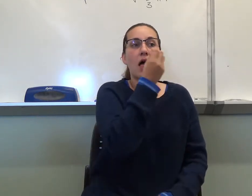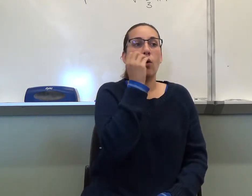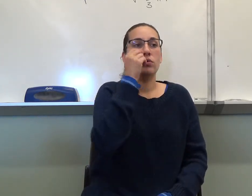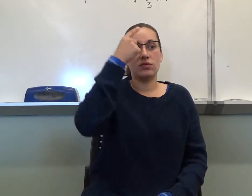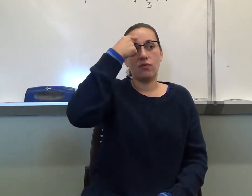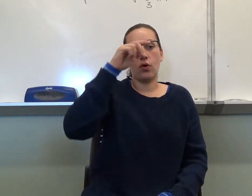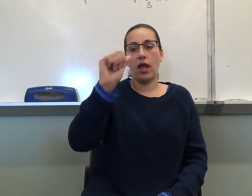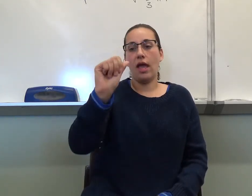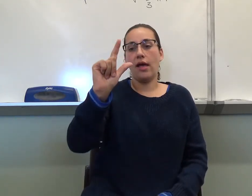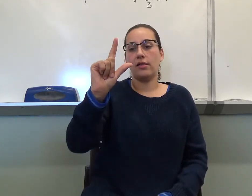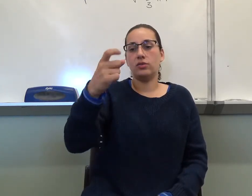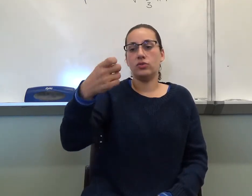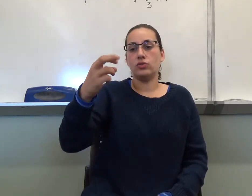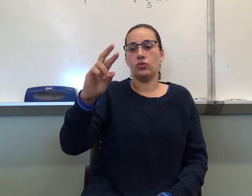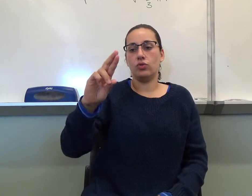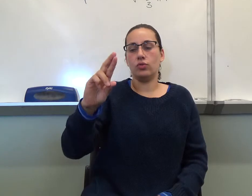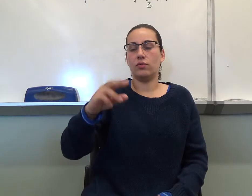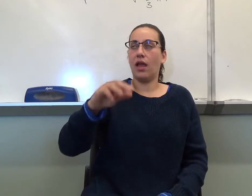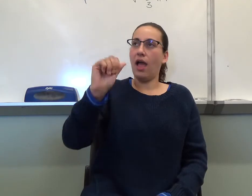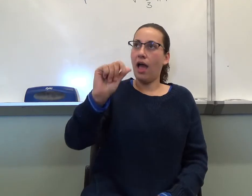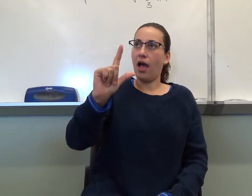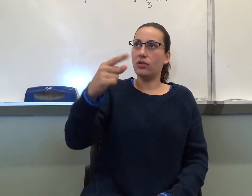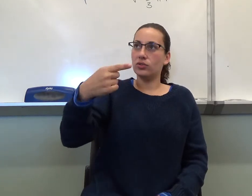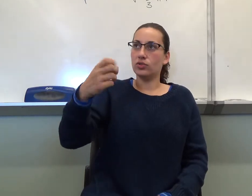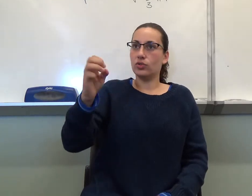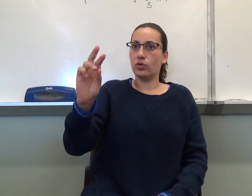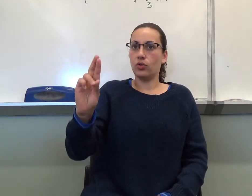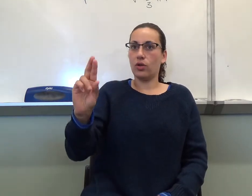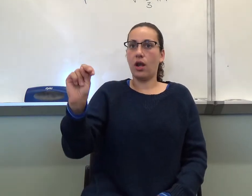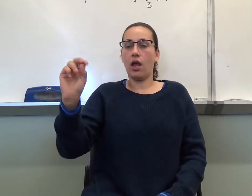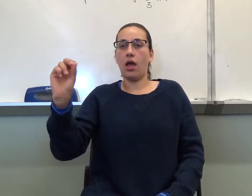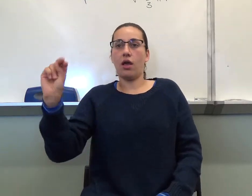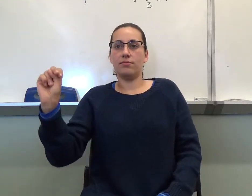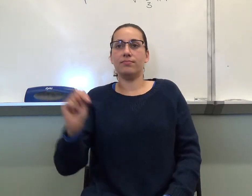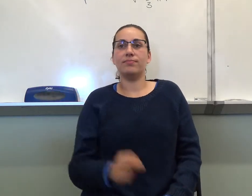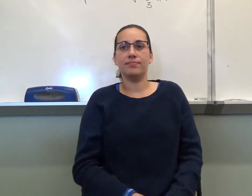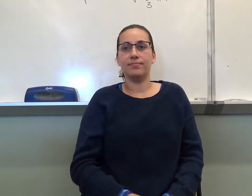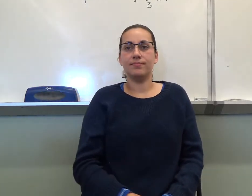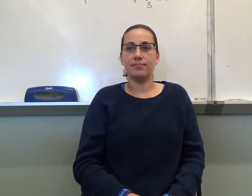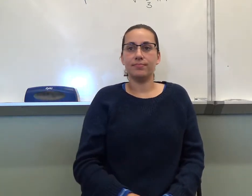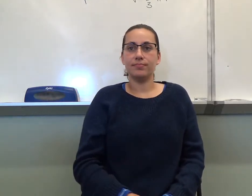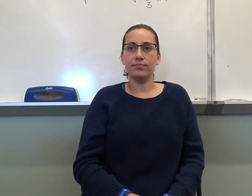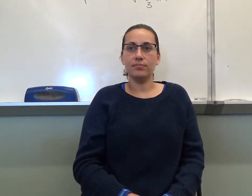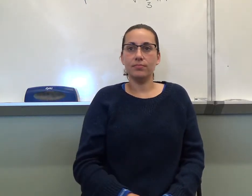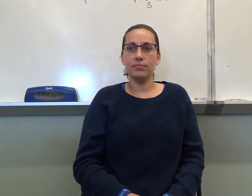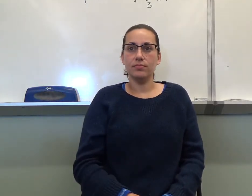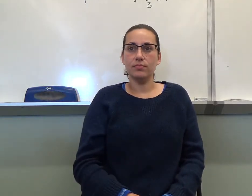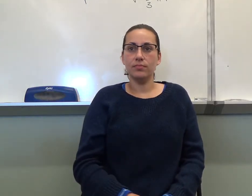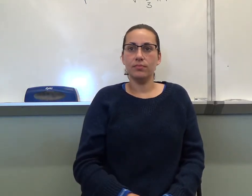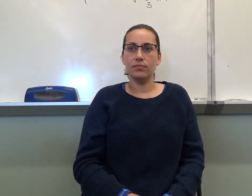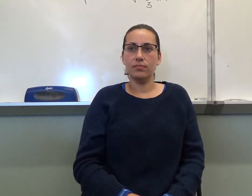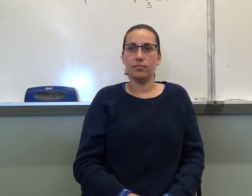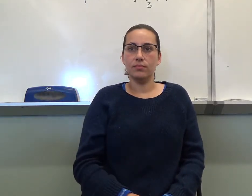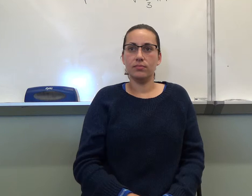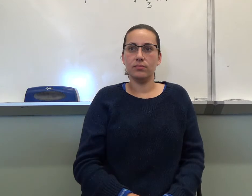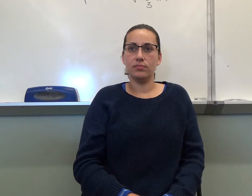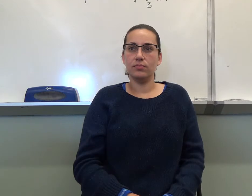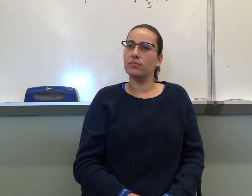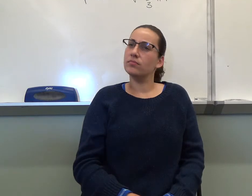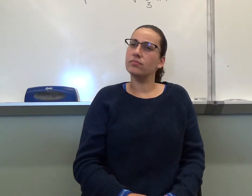fortnight? I mean, you have no idea what it is, right? Nobody knows. You've got to read the article to figure out what the graph is. Well, the whole point of a graph is so you